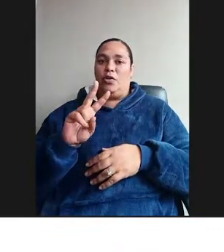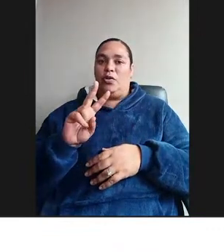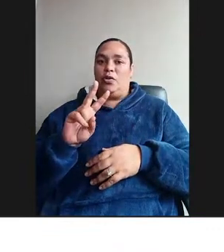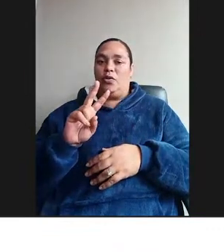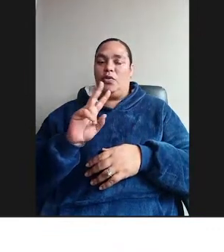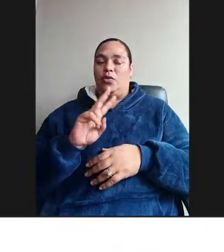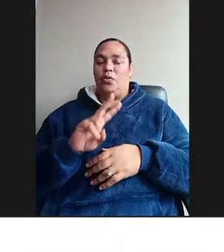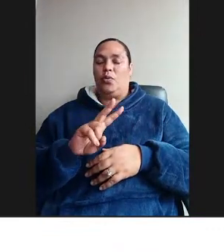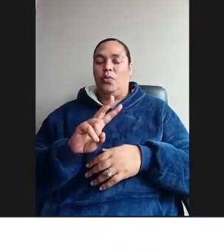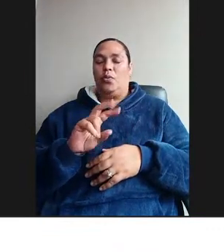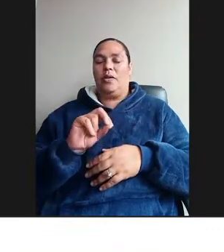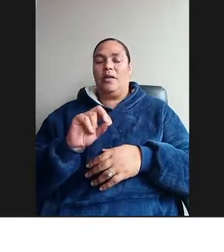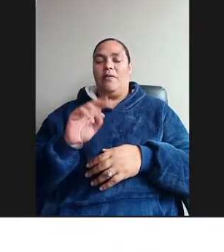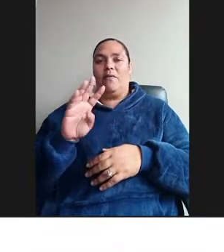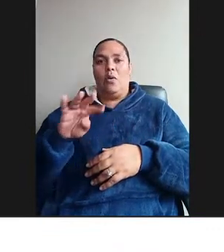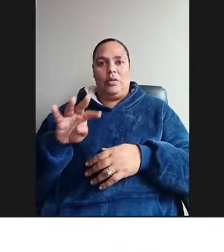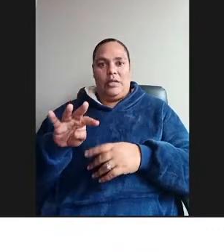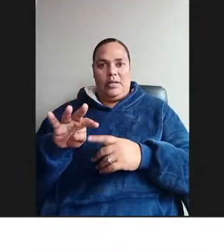2014,